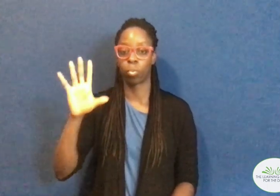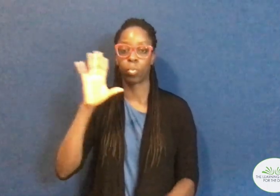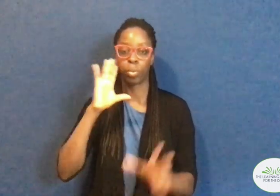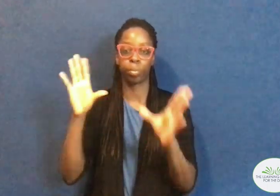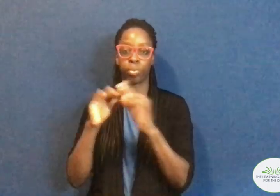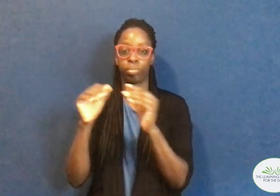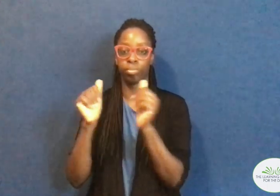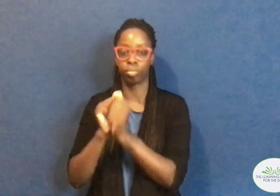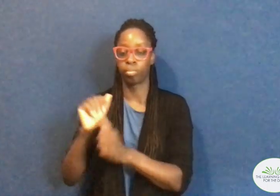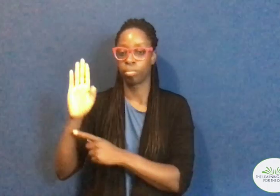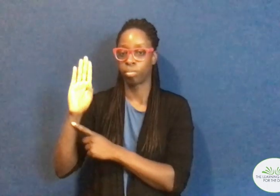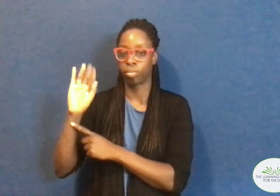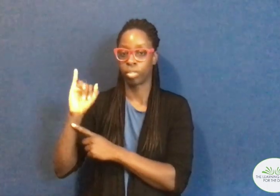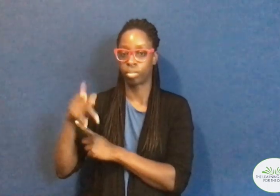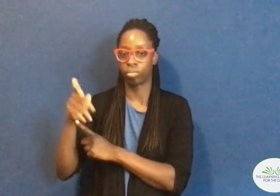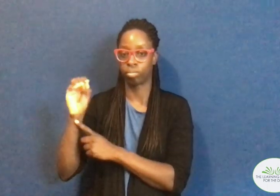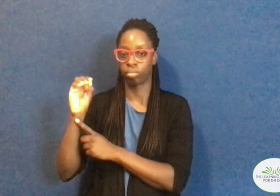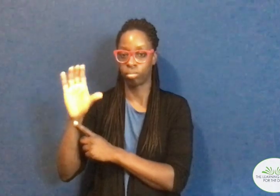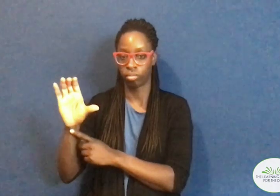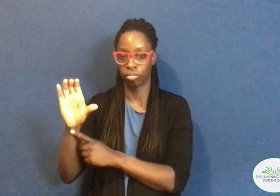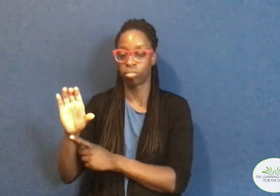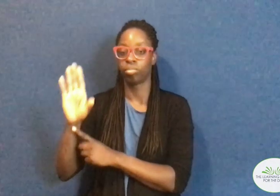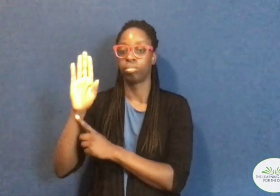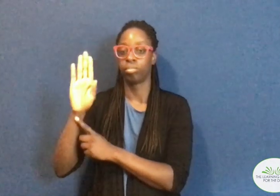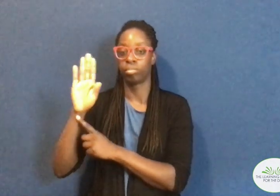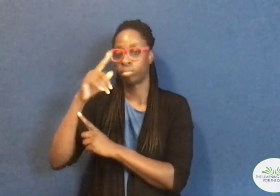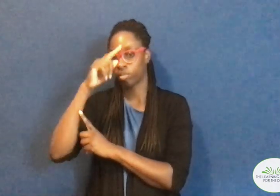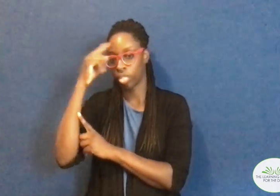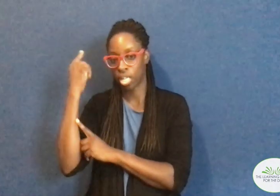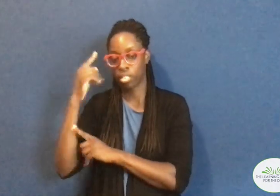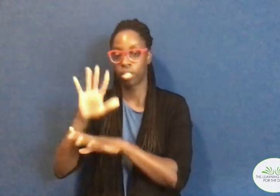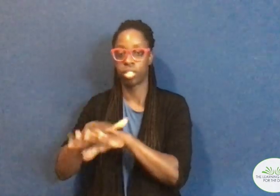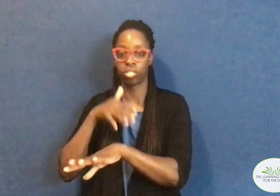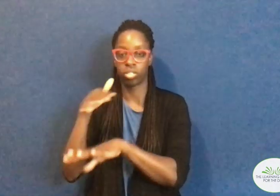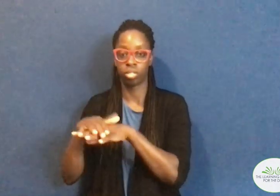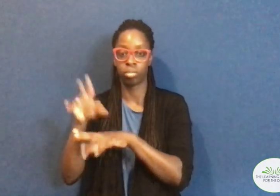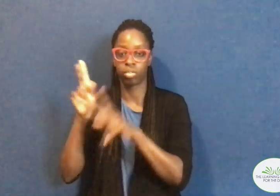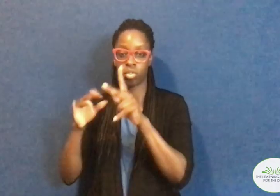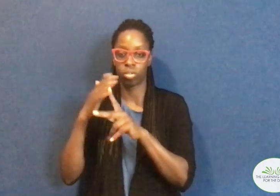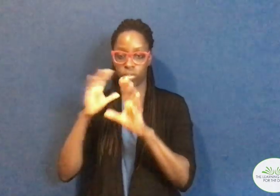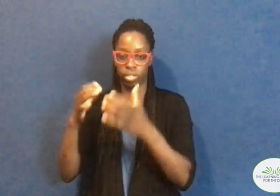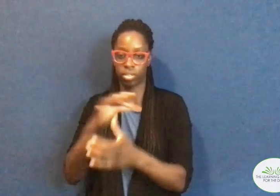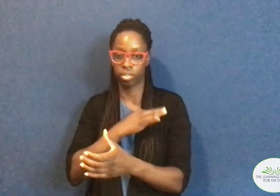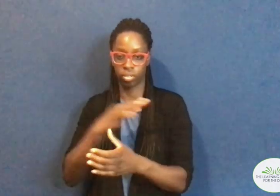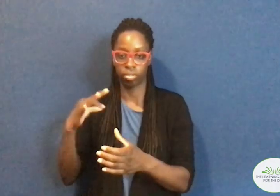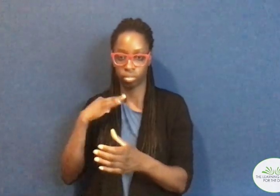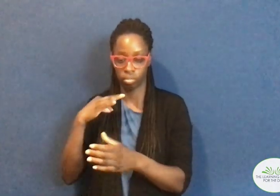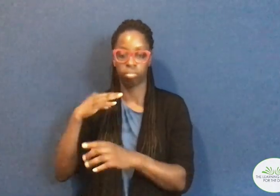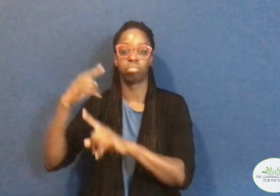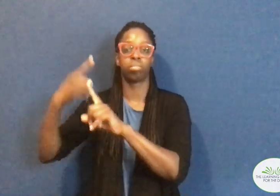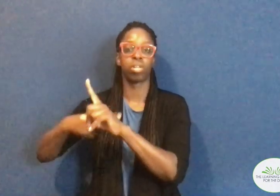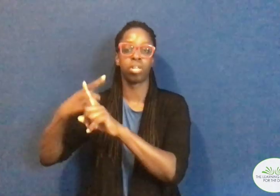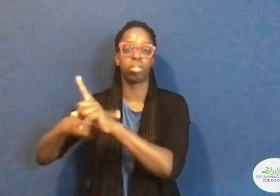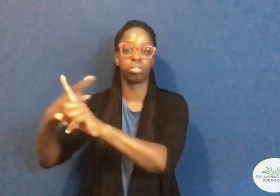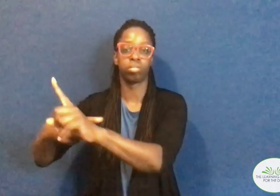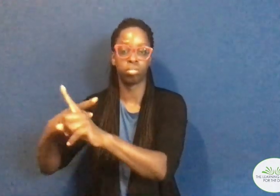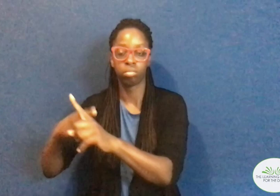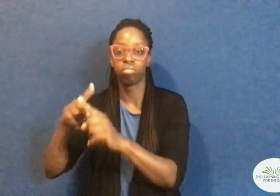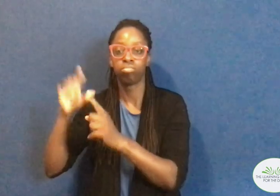The CEIO will meet monthly in an open meeting with staff members who identify as Black or Indigenous